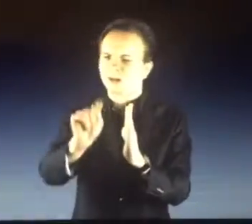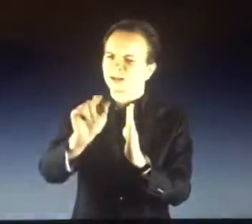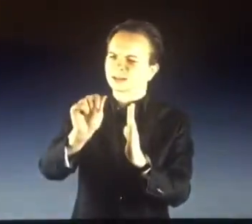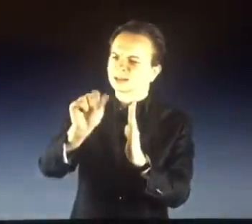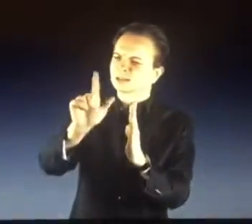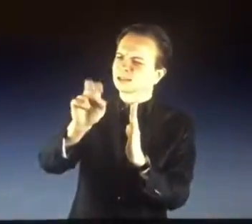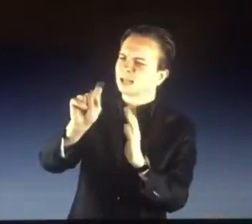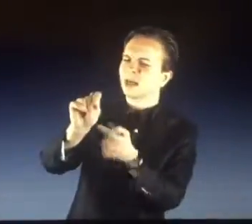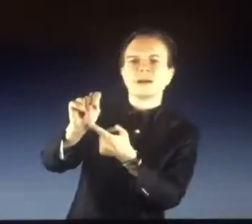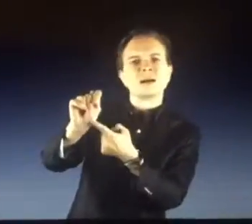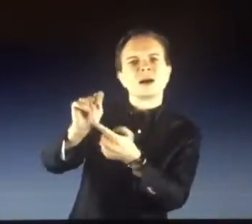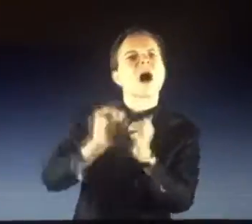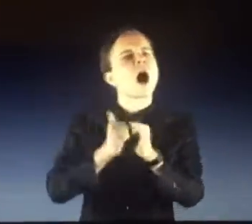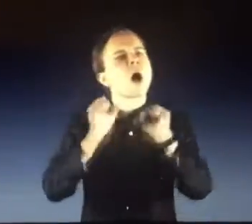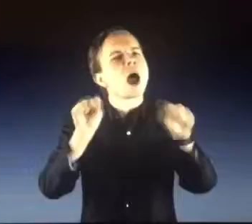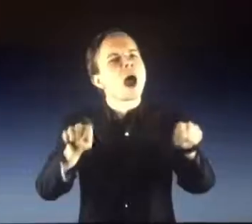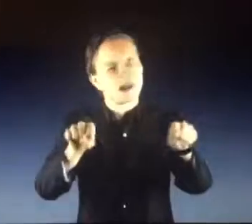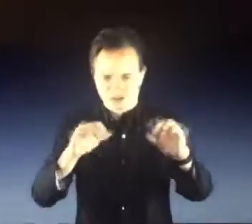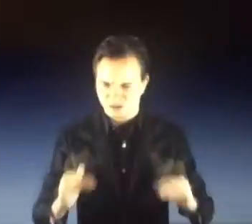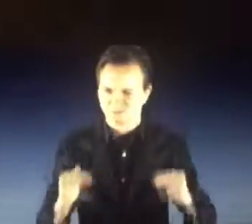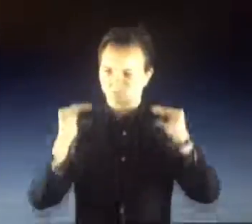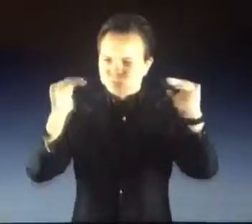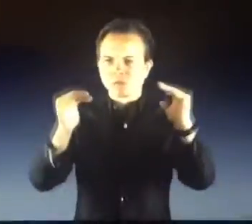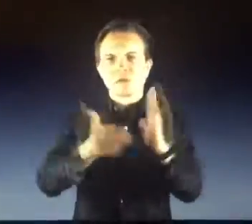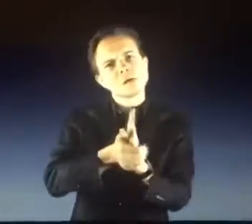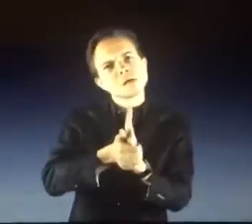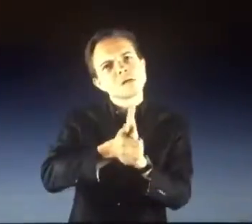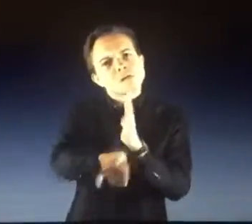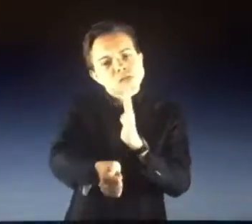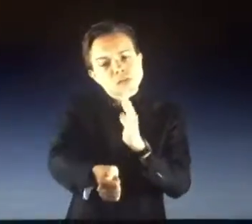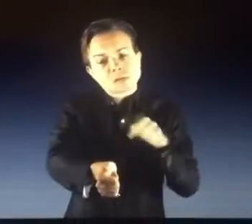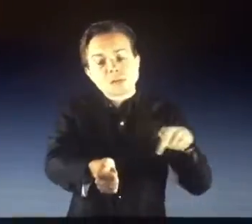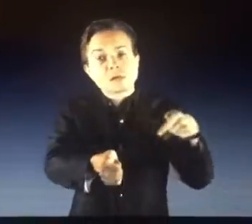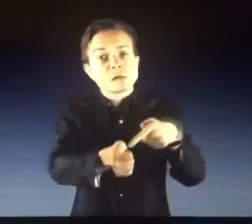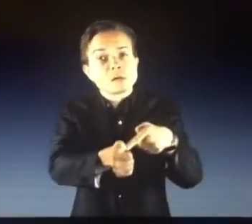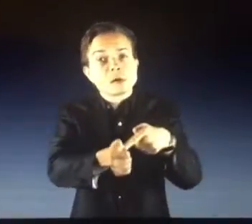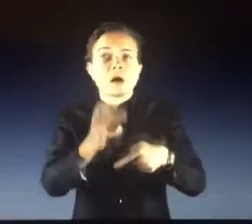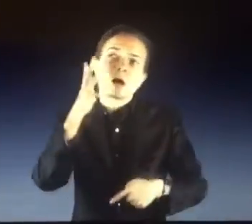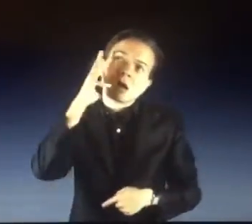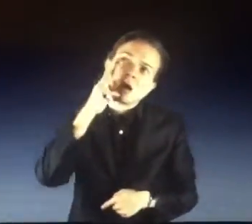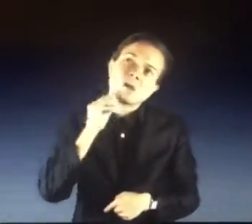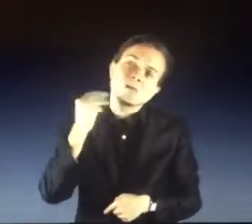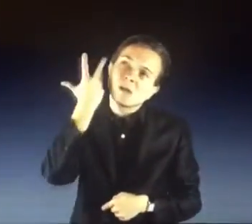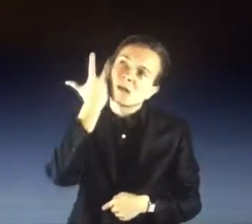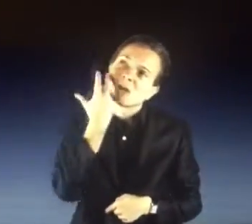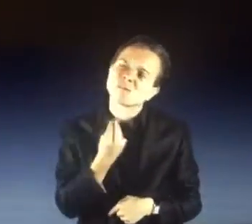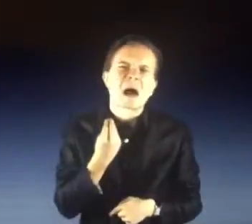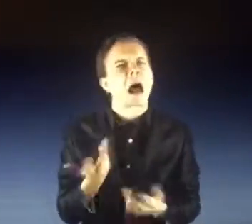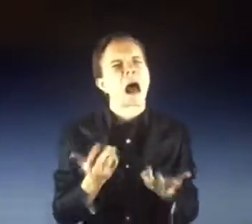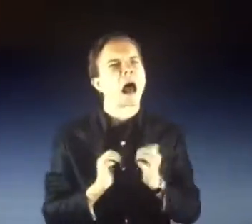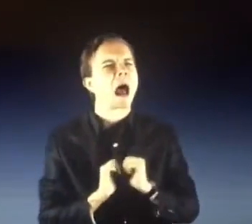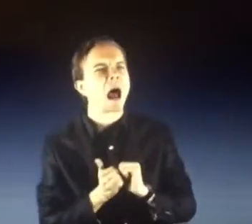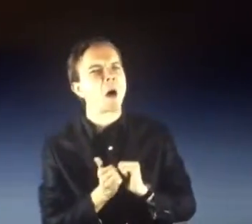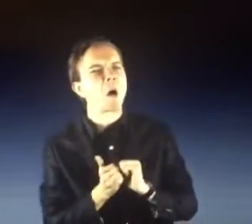that's a little different, but we will elevate on exactly what we mean by